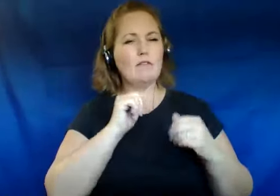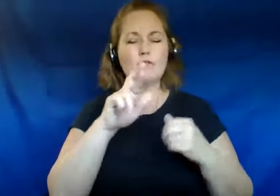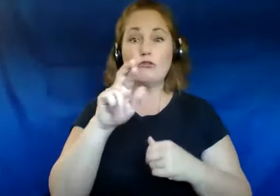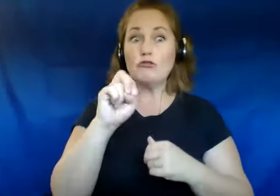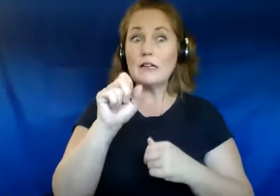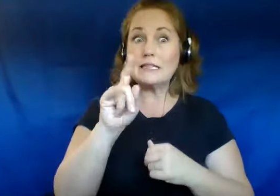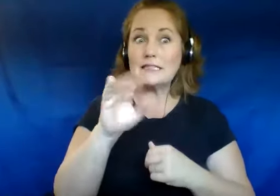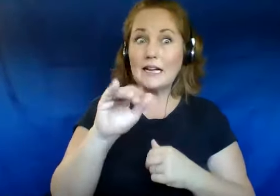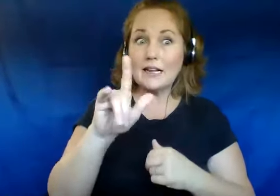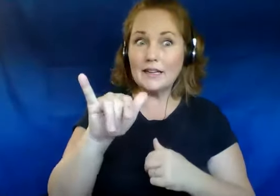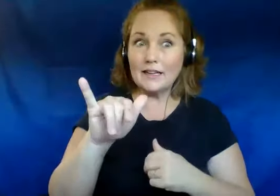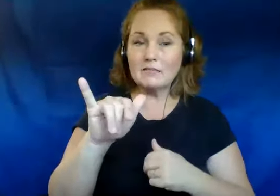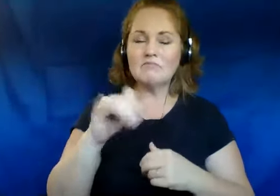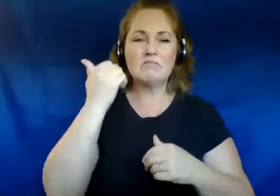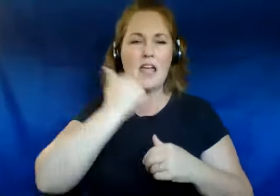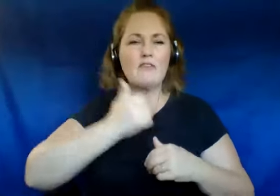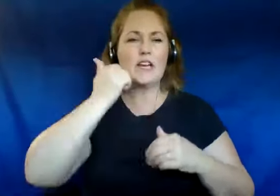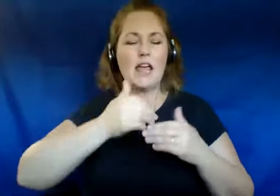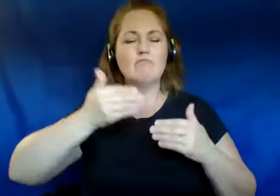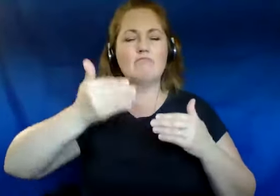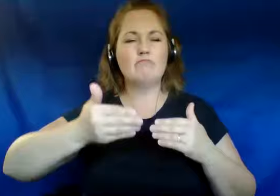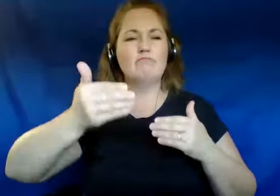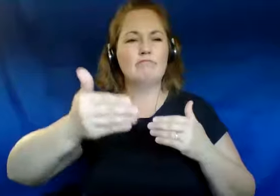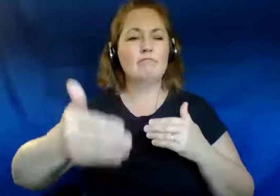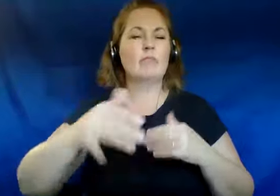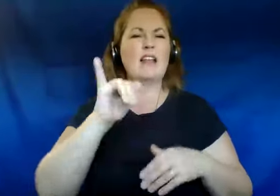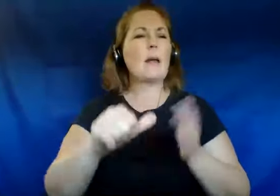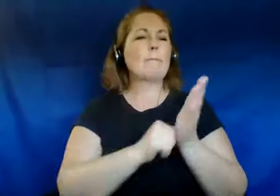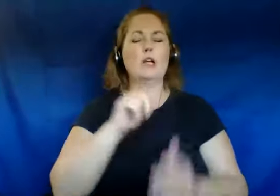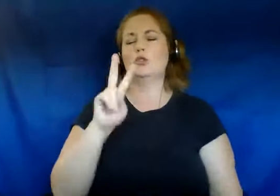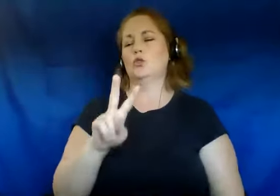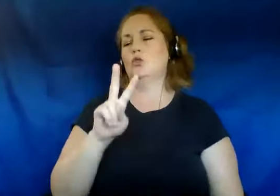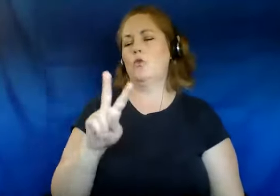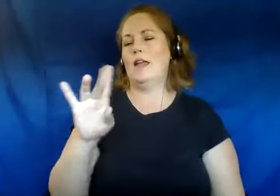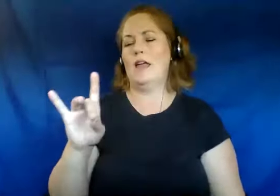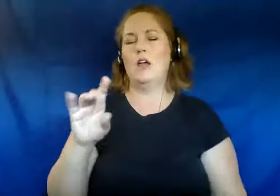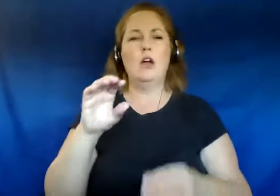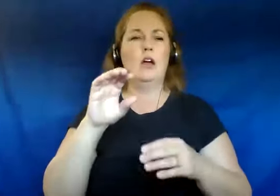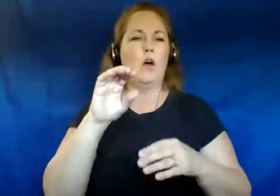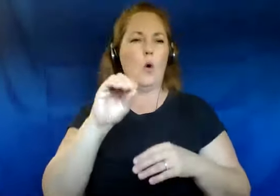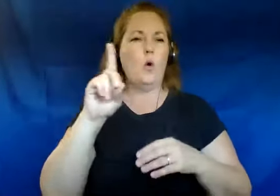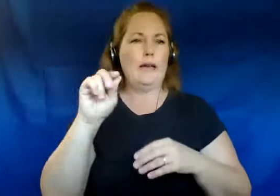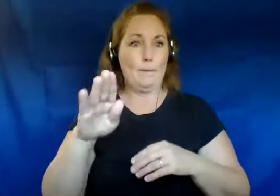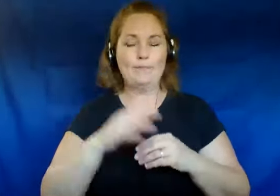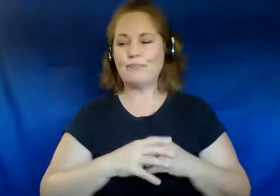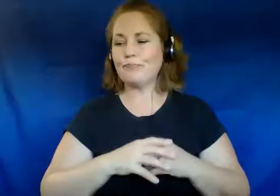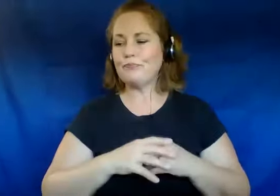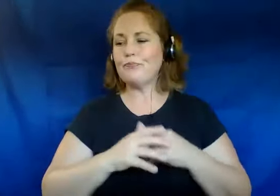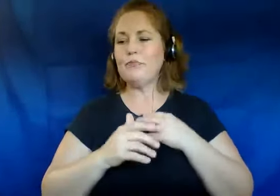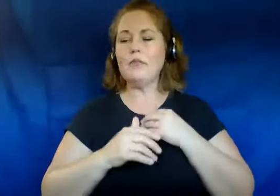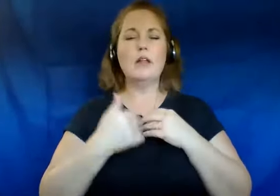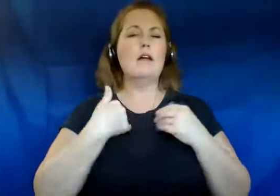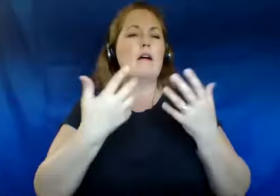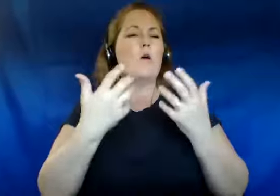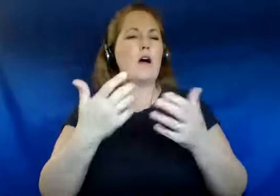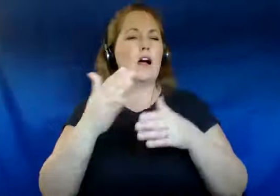time. And that's page 228 of the ODAD. And I want to